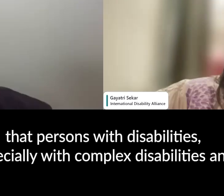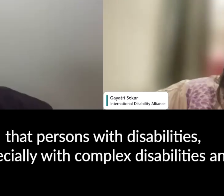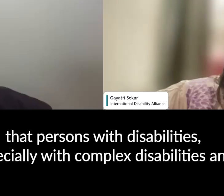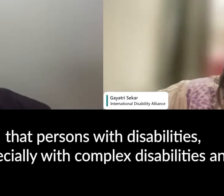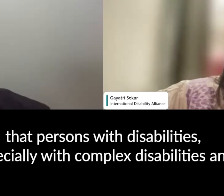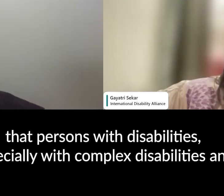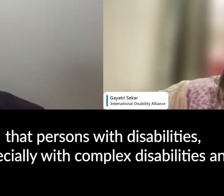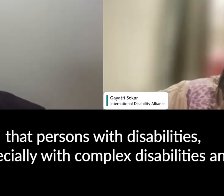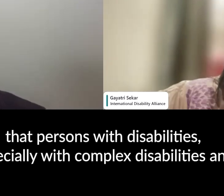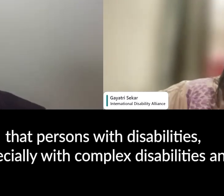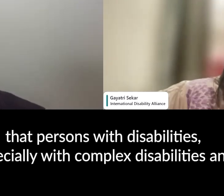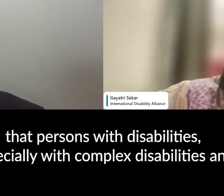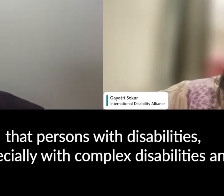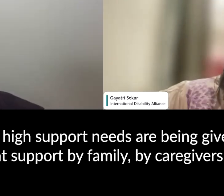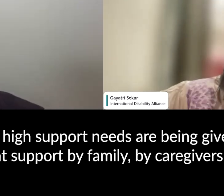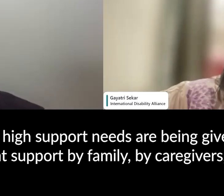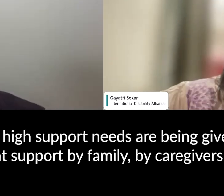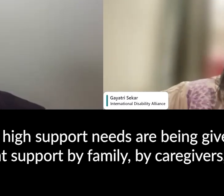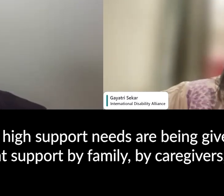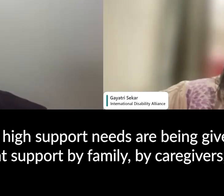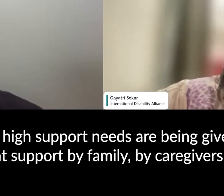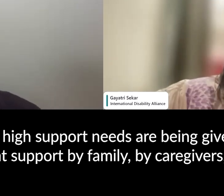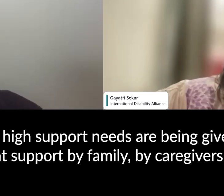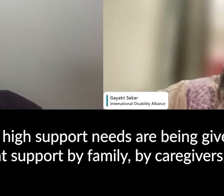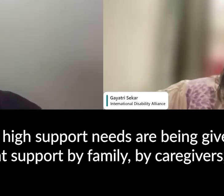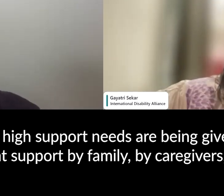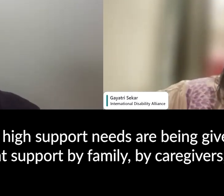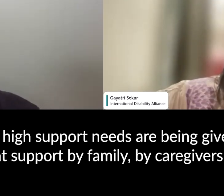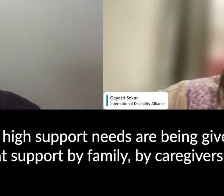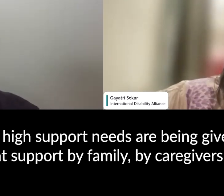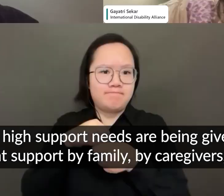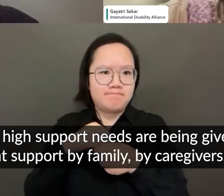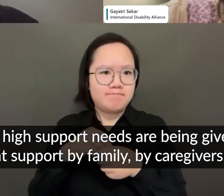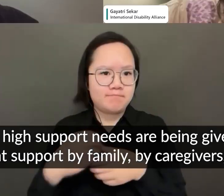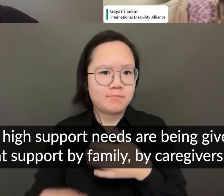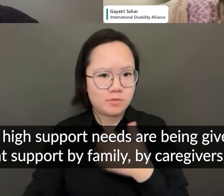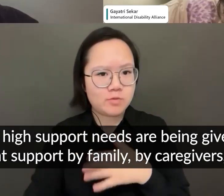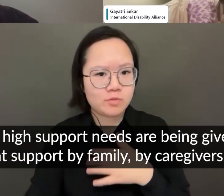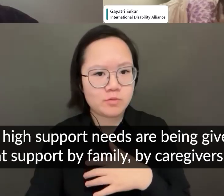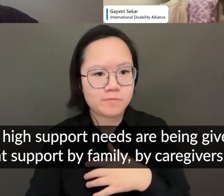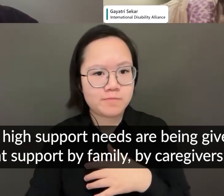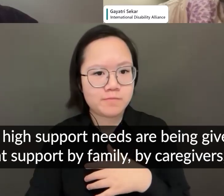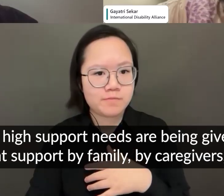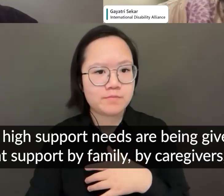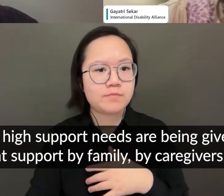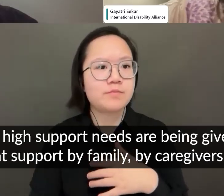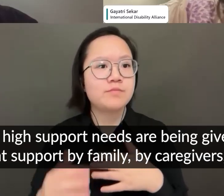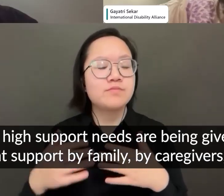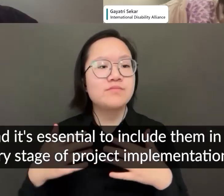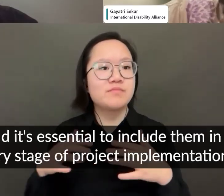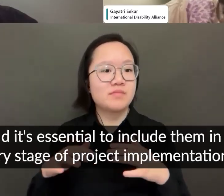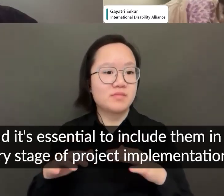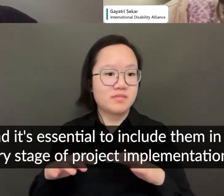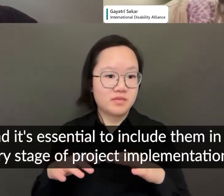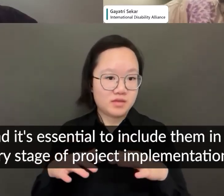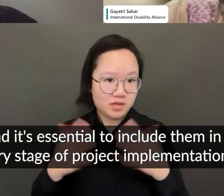persons with disabilities, especially with complex disabilities, and with high support needs, are being given that support by family,